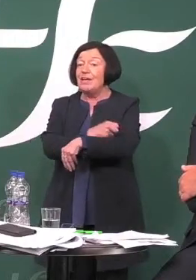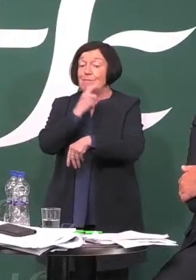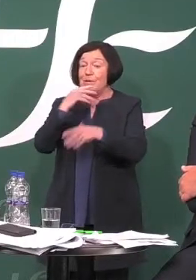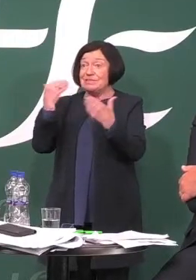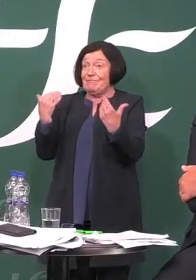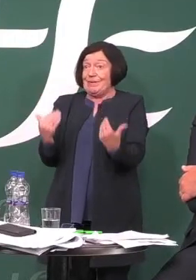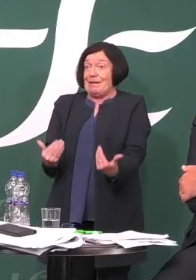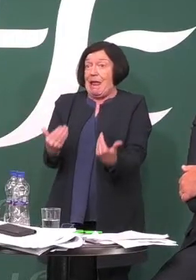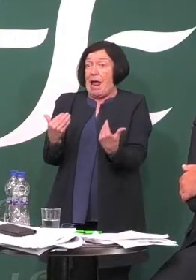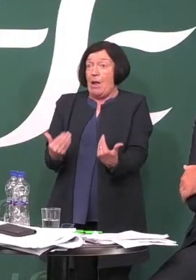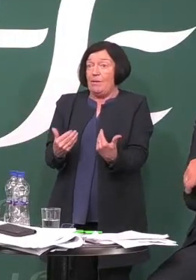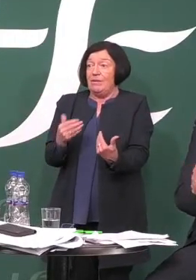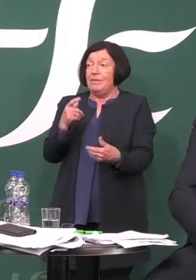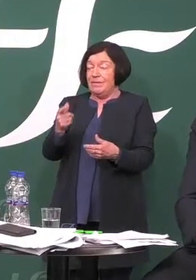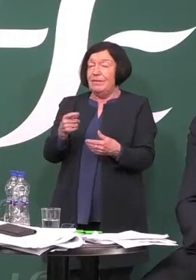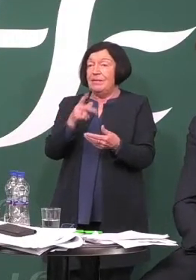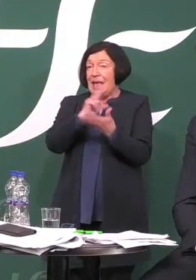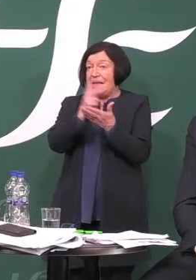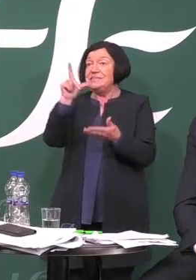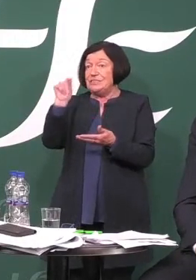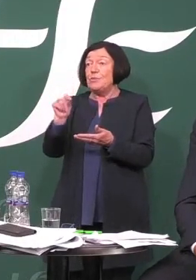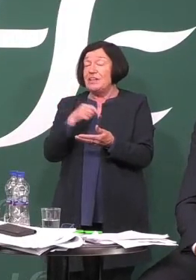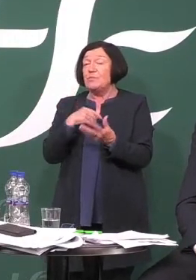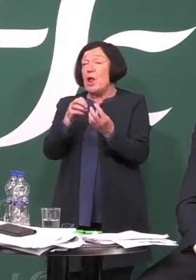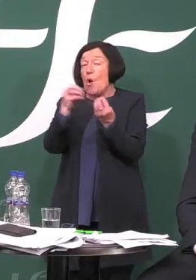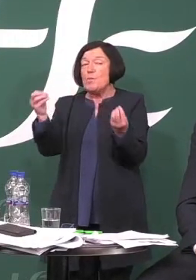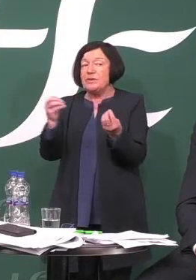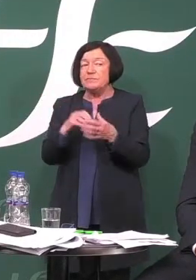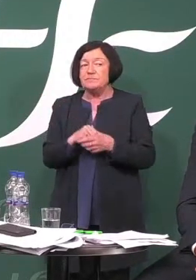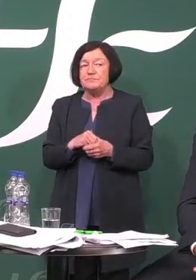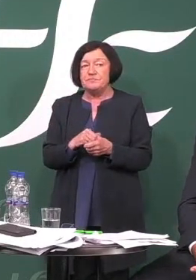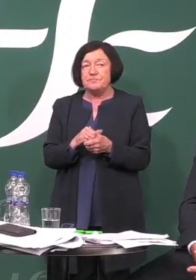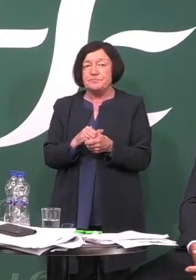of now, it's certainly 80-20, or indeed more than that.